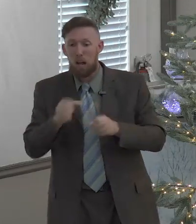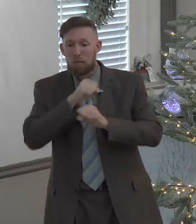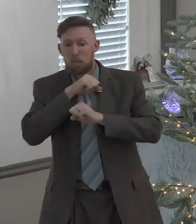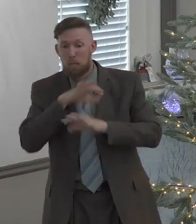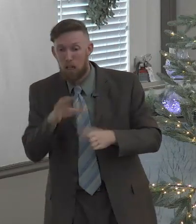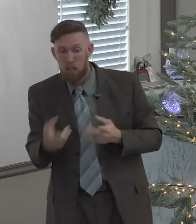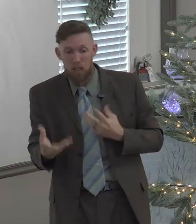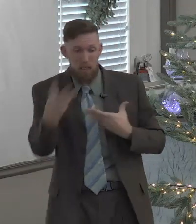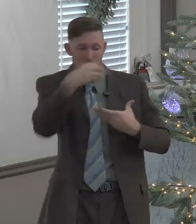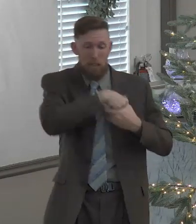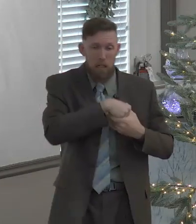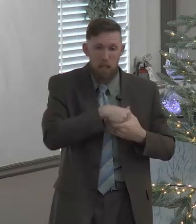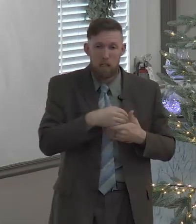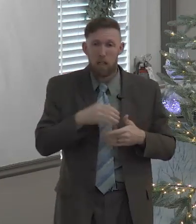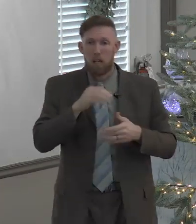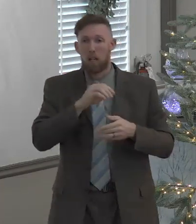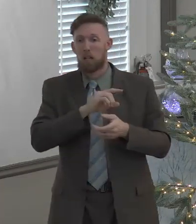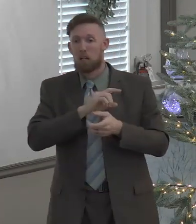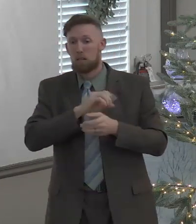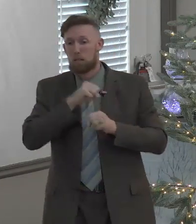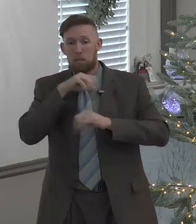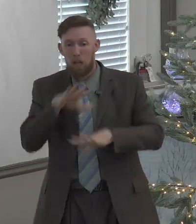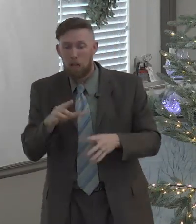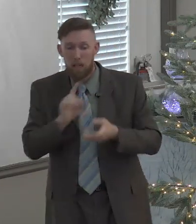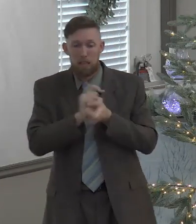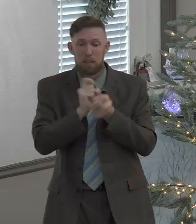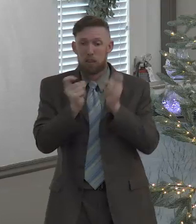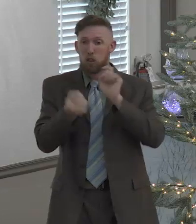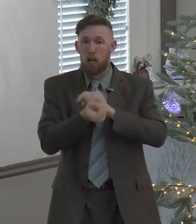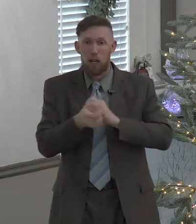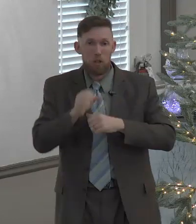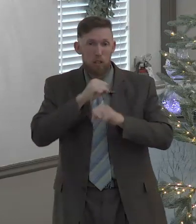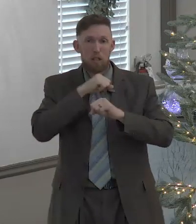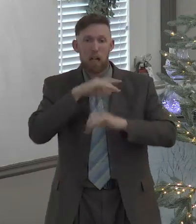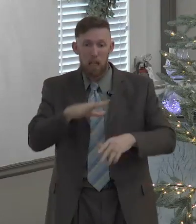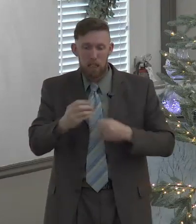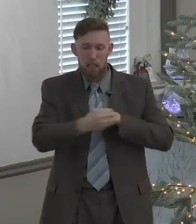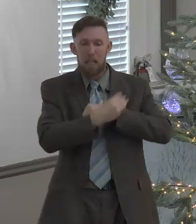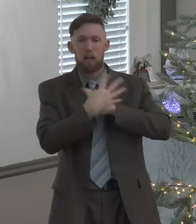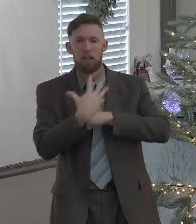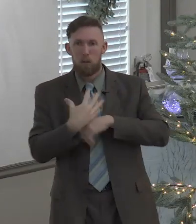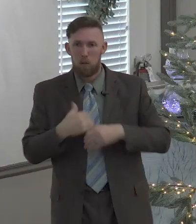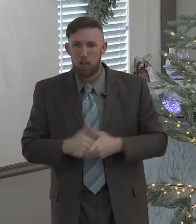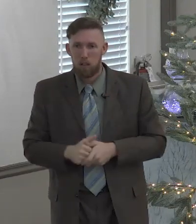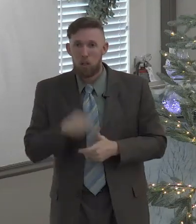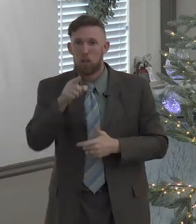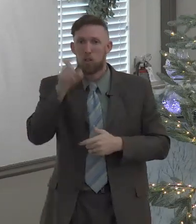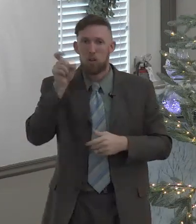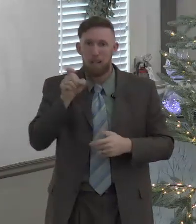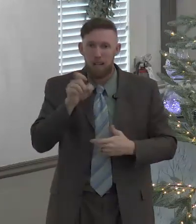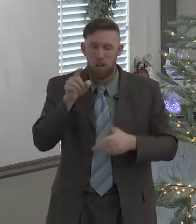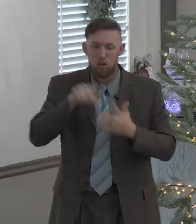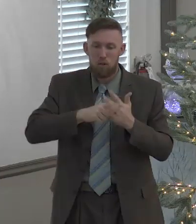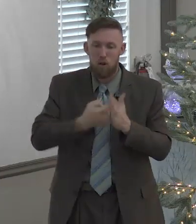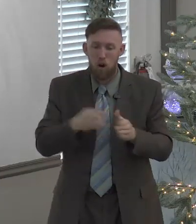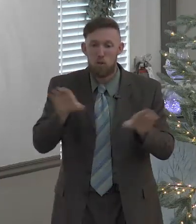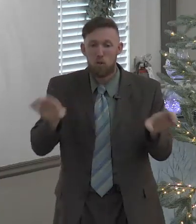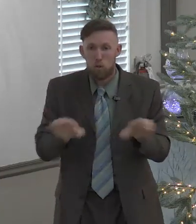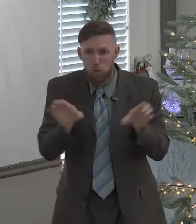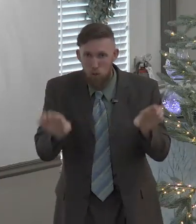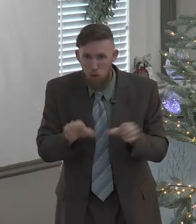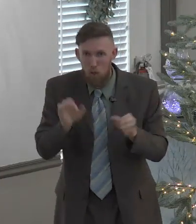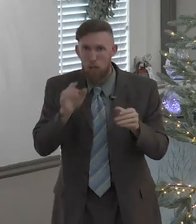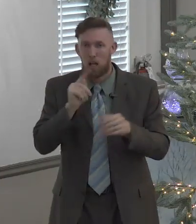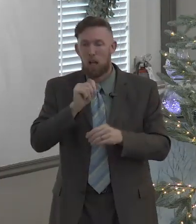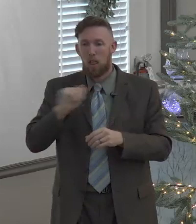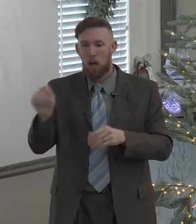changing. Nothing is getting different. And until it goes beyond hearing to doing,